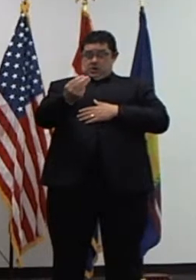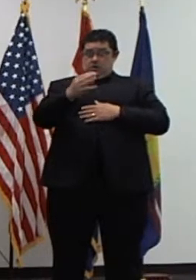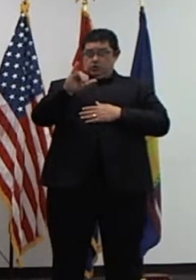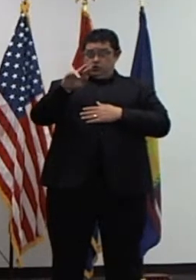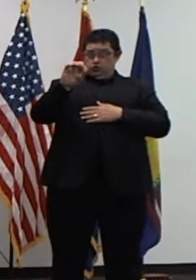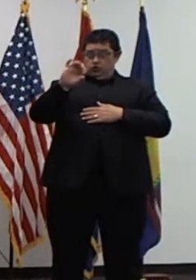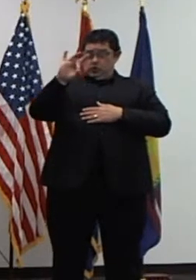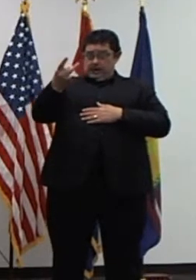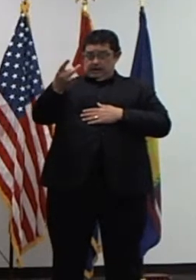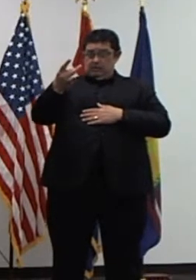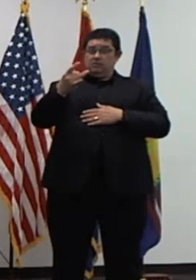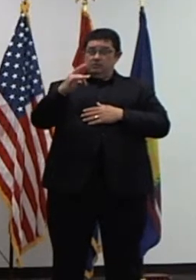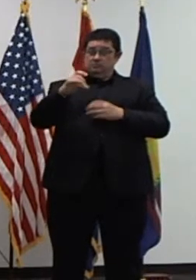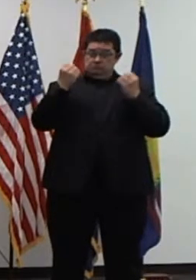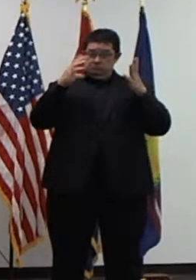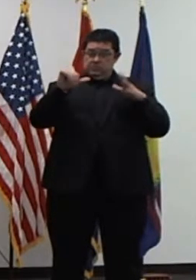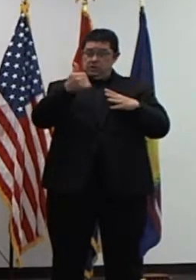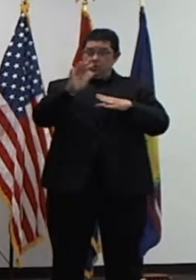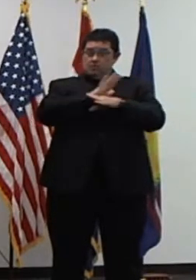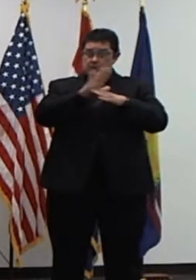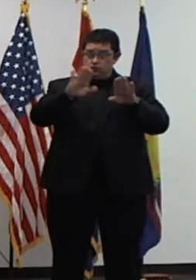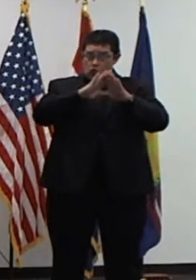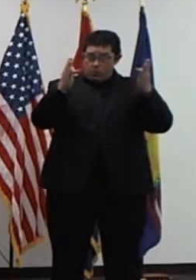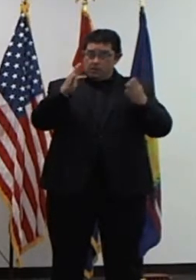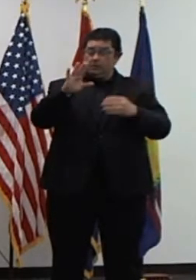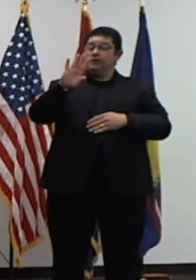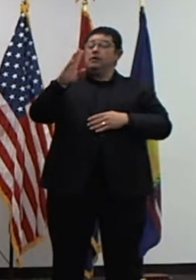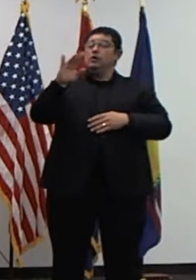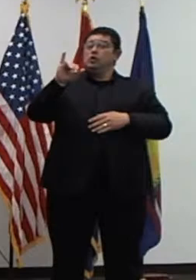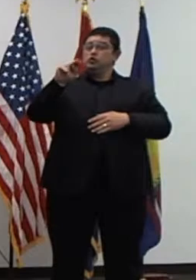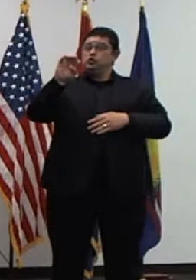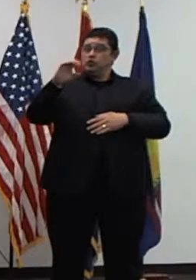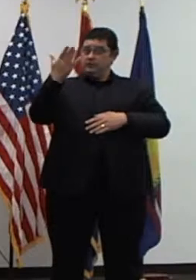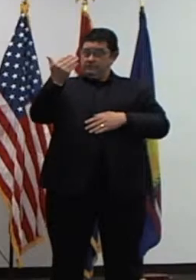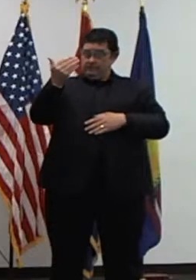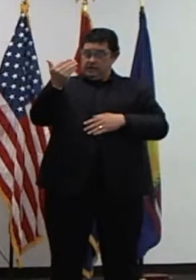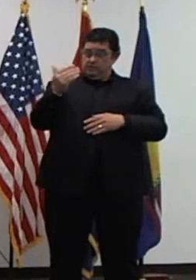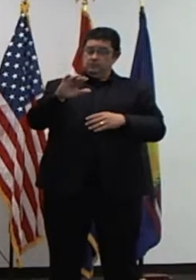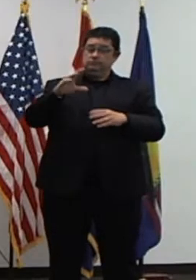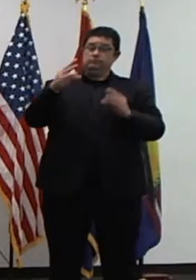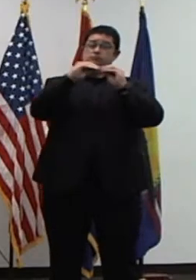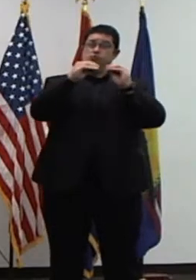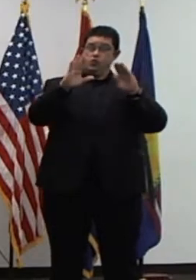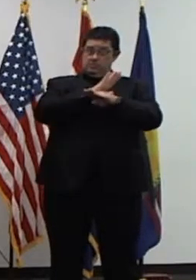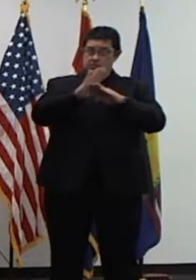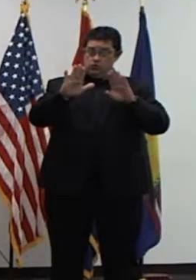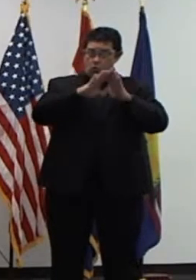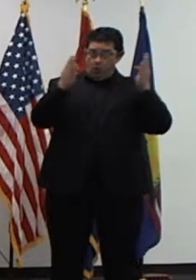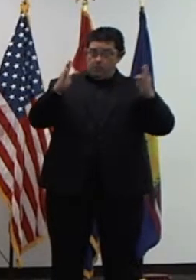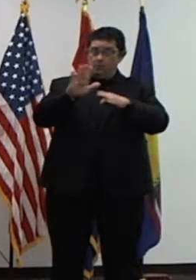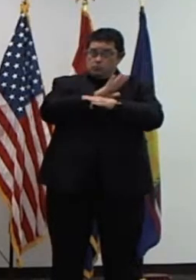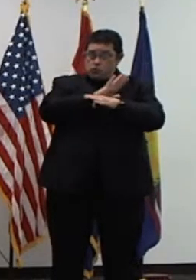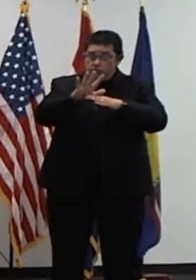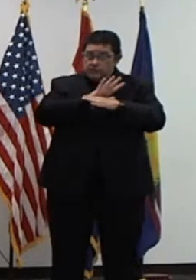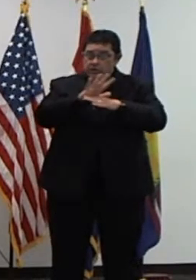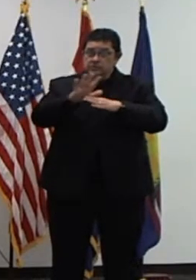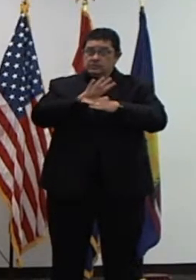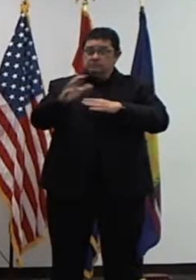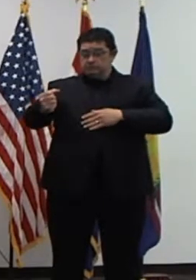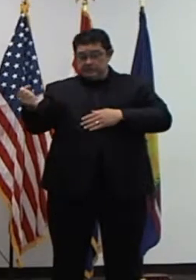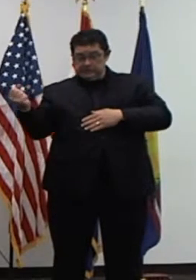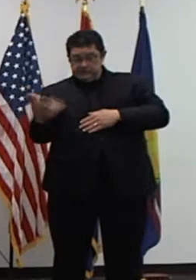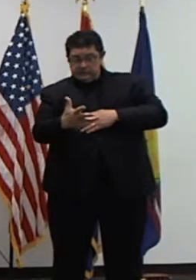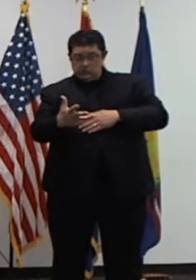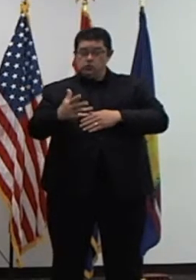15th, remaining businesses will open, including casinos, movie theaters, banquet halls, pools, and